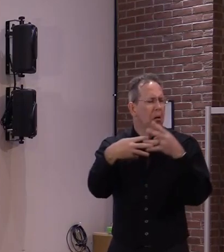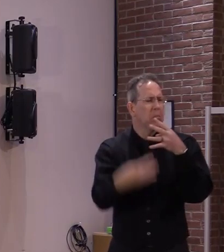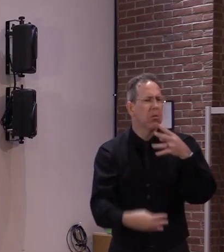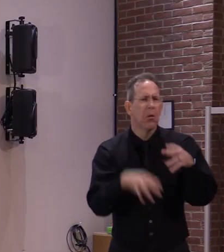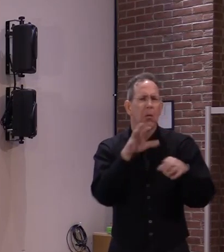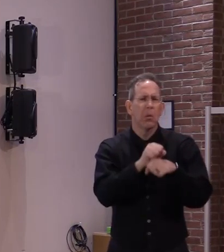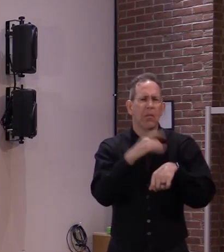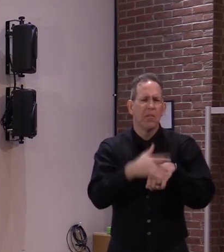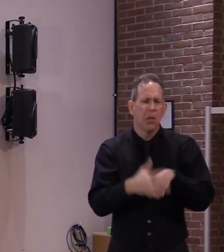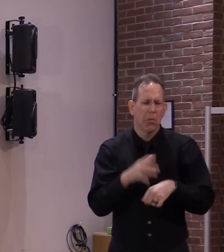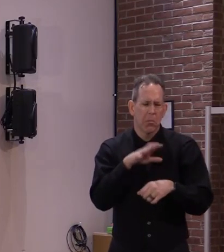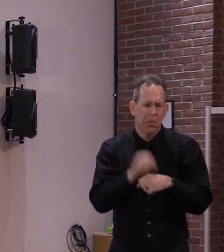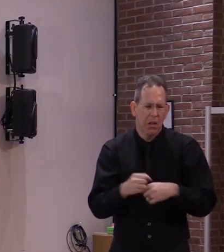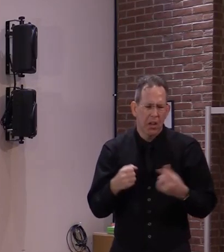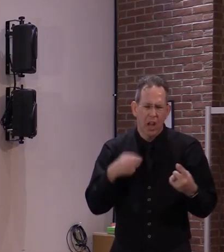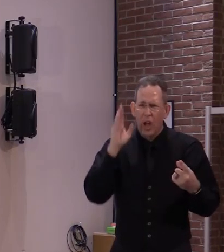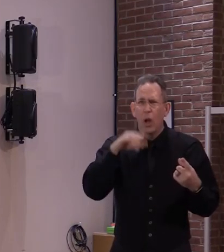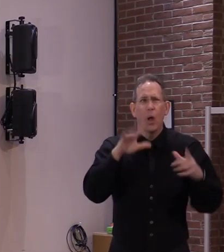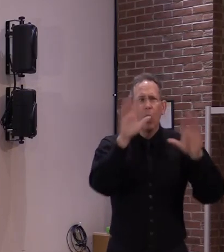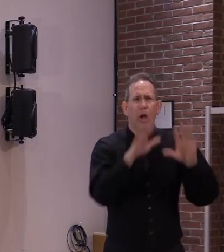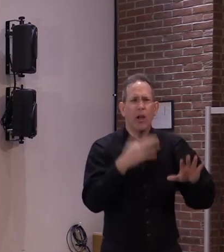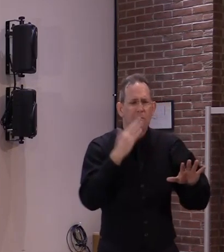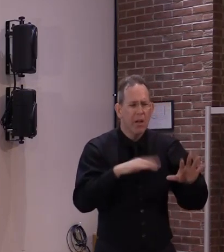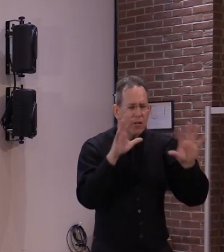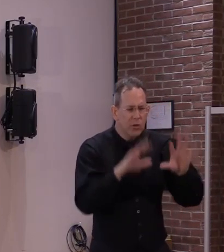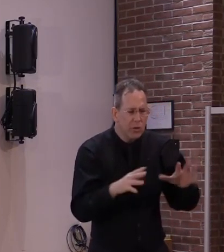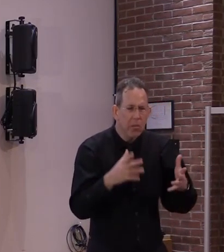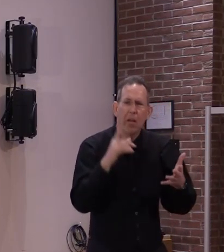storm, what do you say?